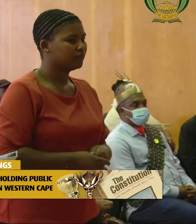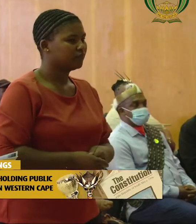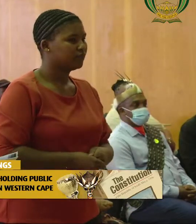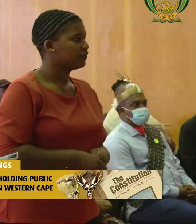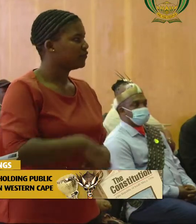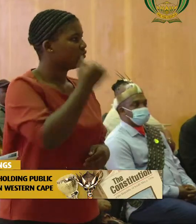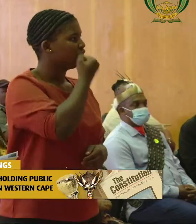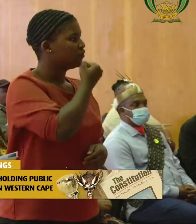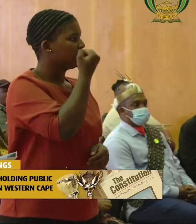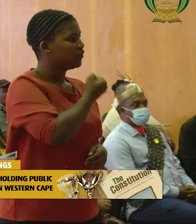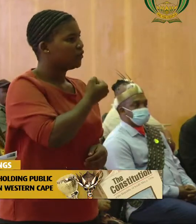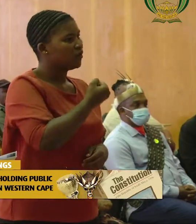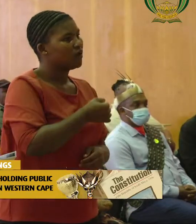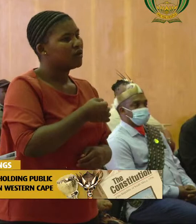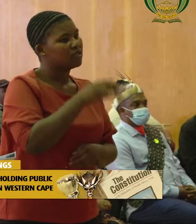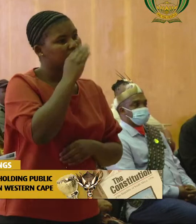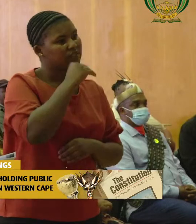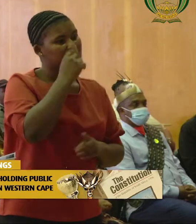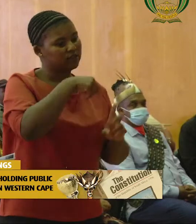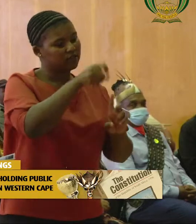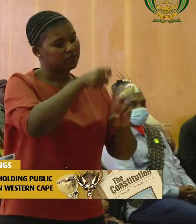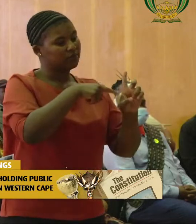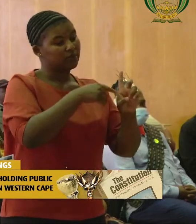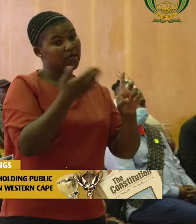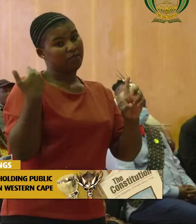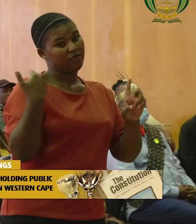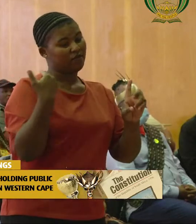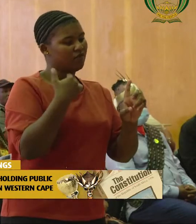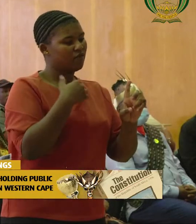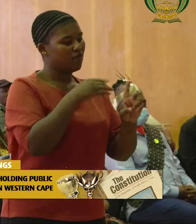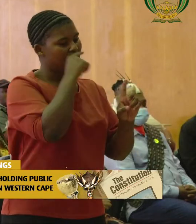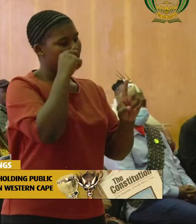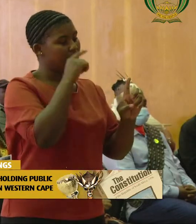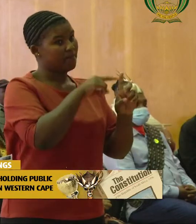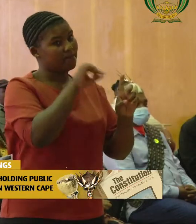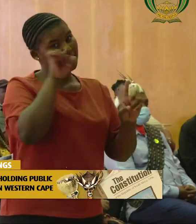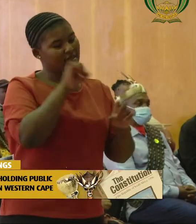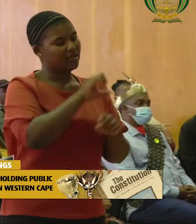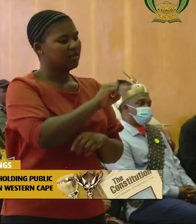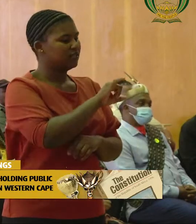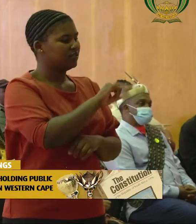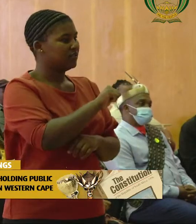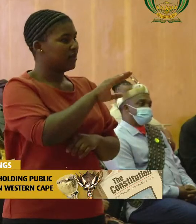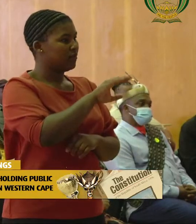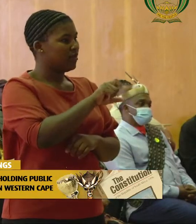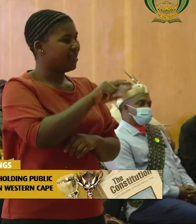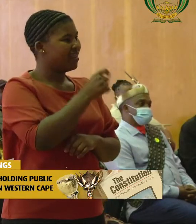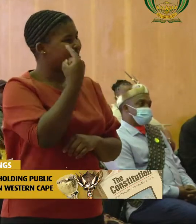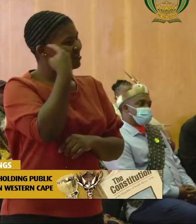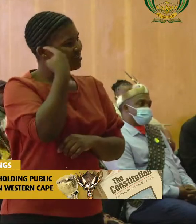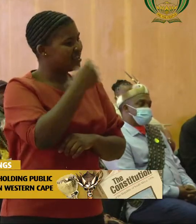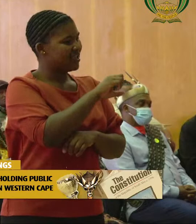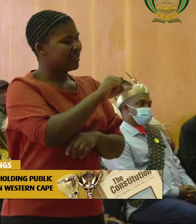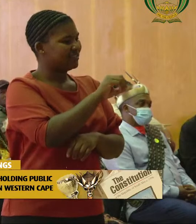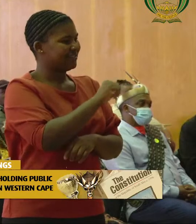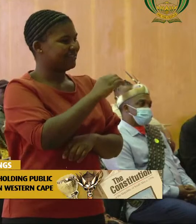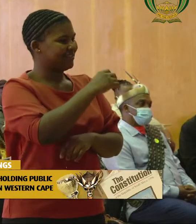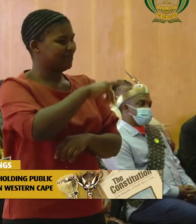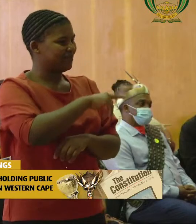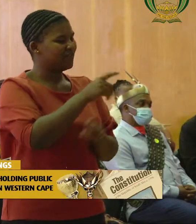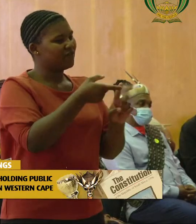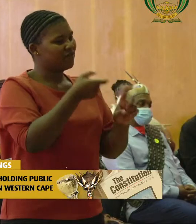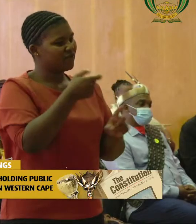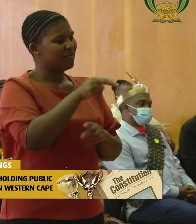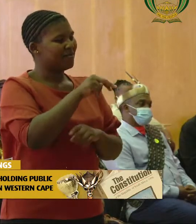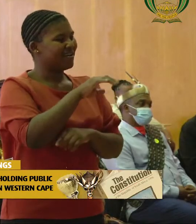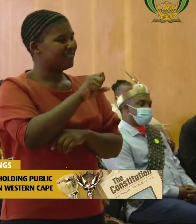Sorry, the speaker that just spoke now is Siyabulela, is the secretary of the SACP Cognisant branch in